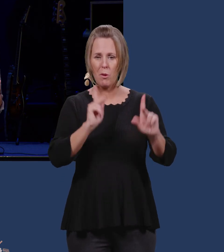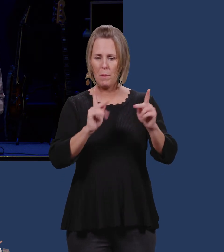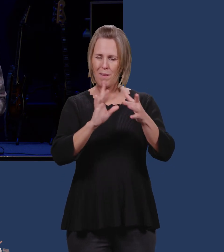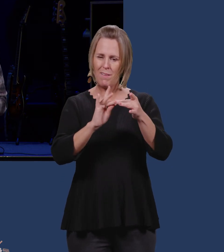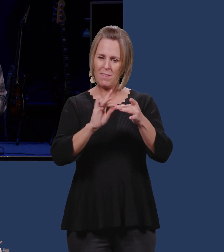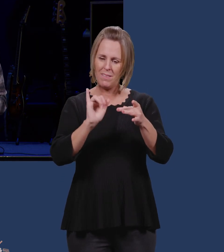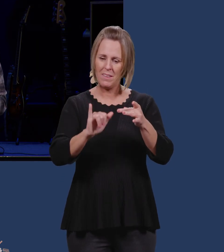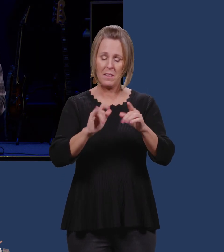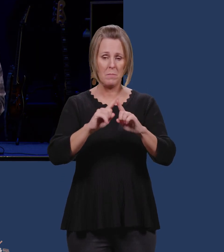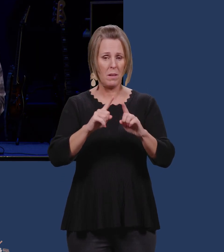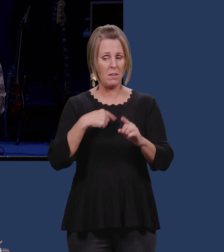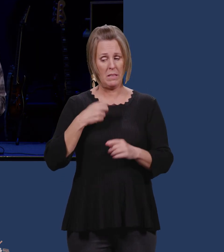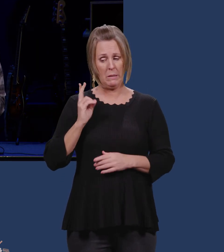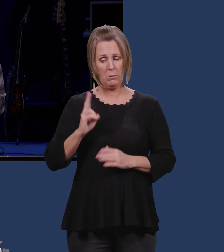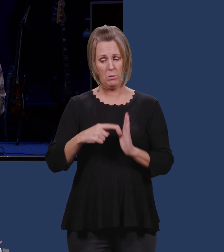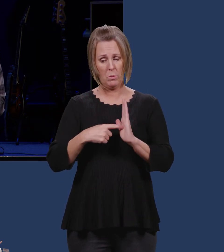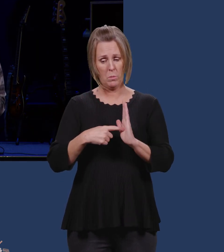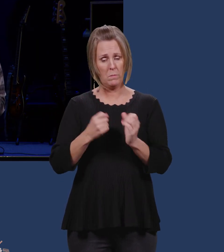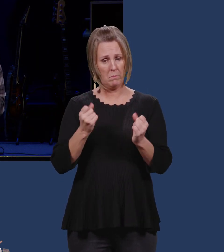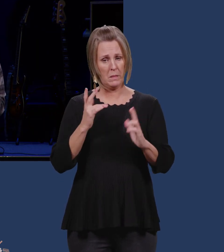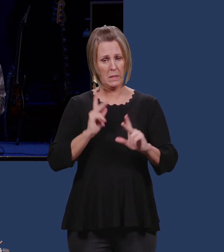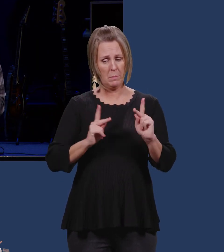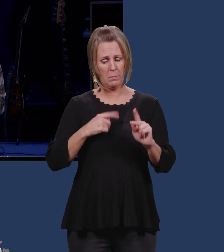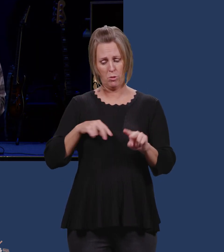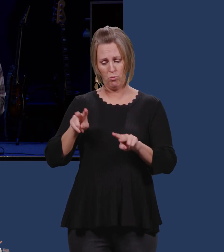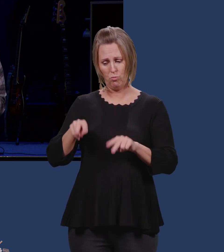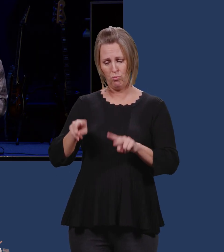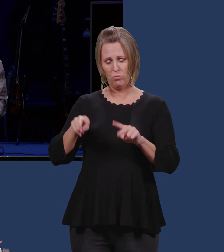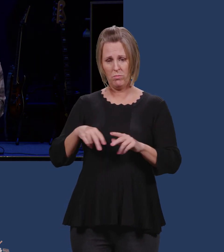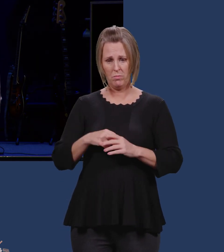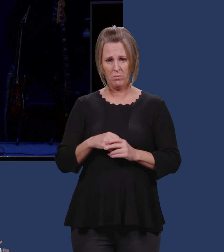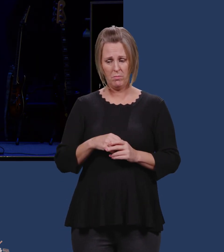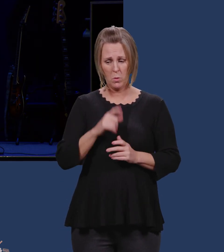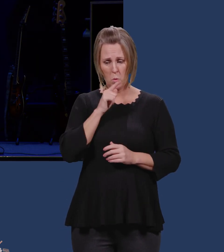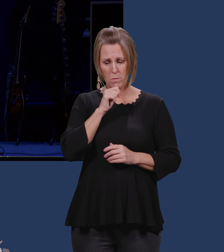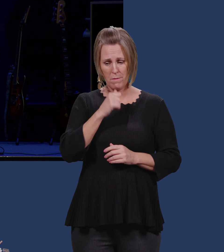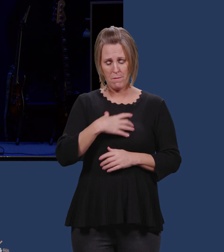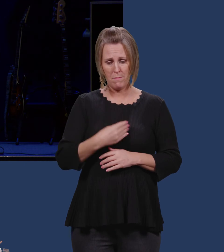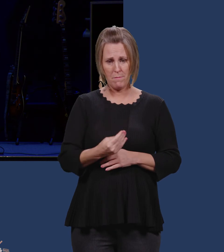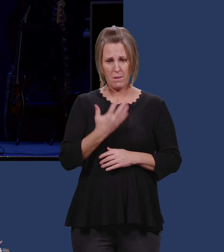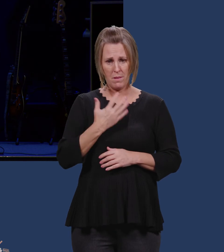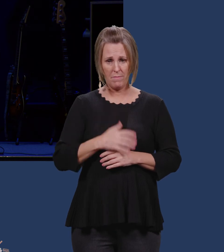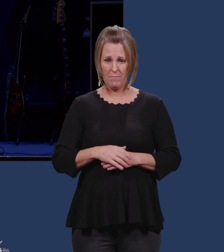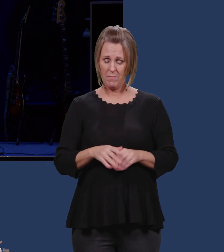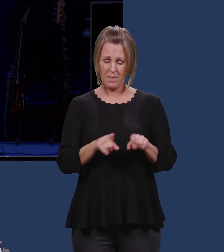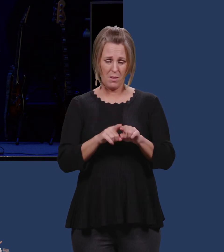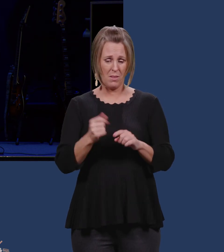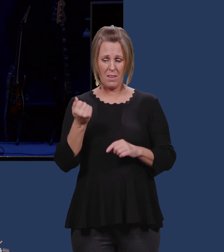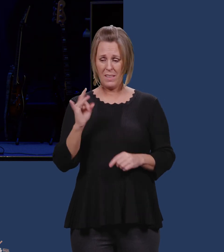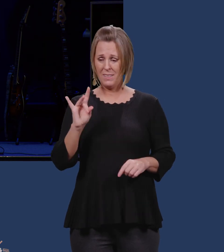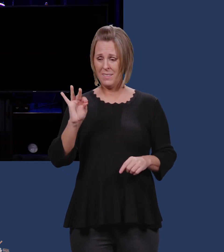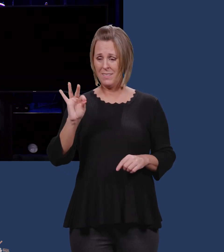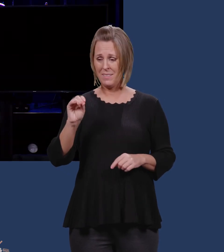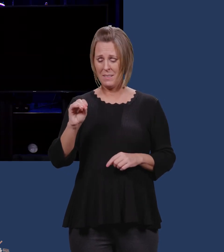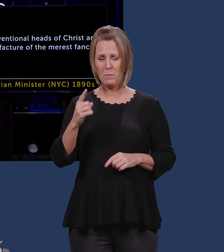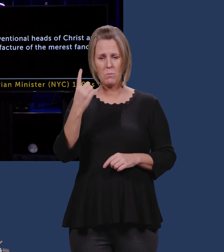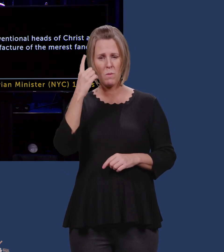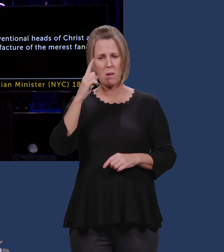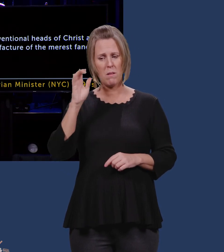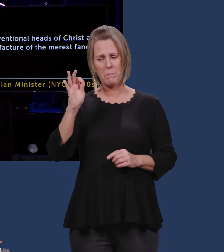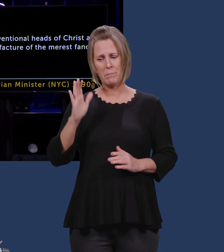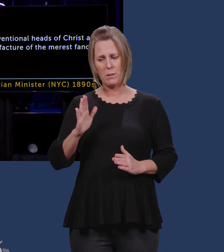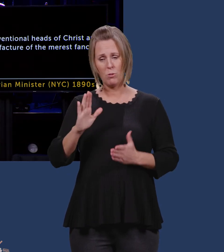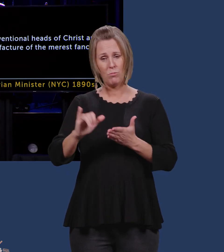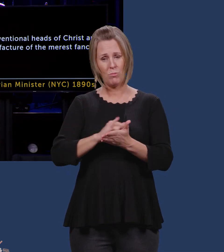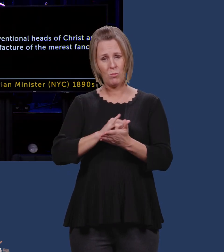But our history shows that a lot of people have. All the way back in the 1890s, though, there's this Presbyterian minister in New York who